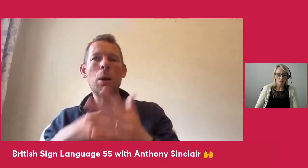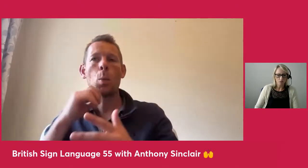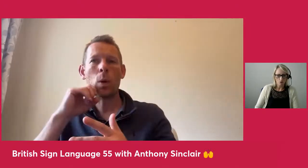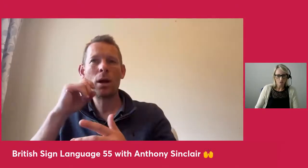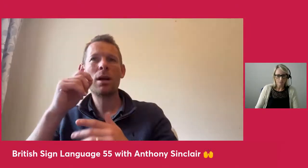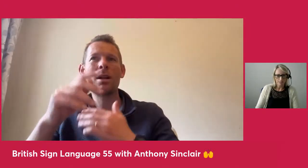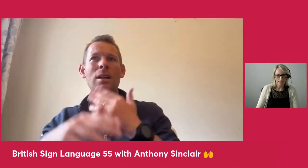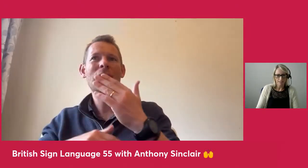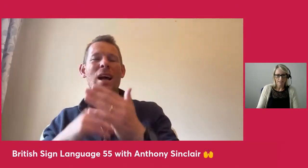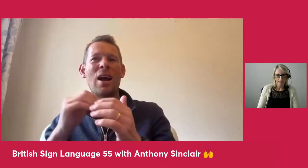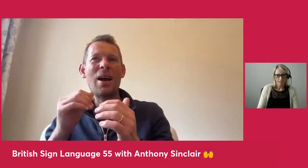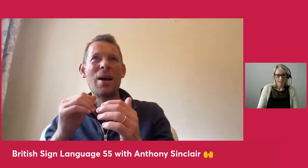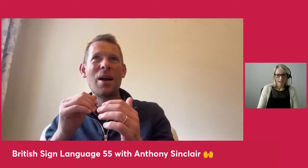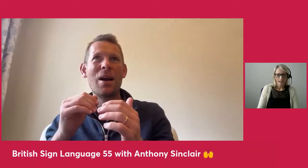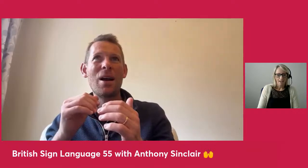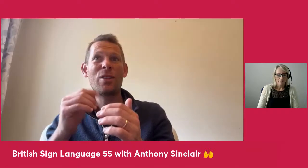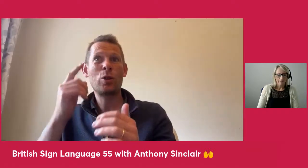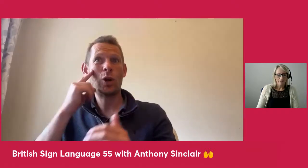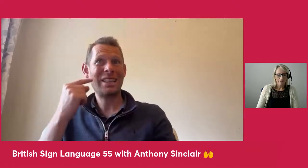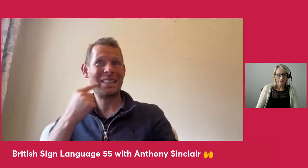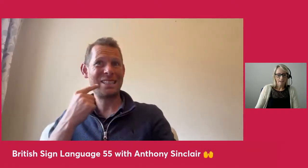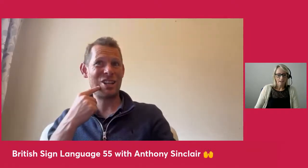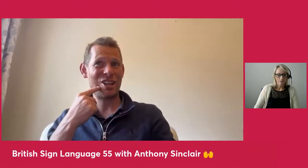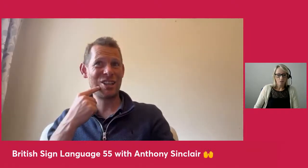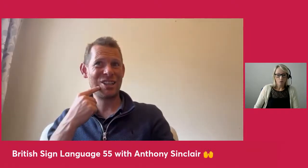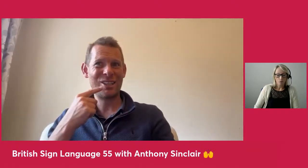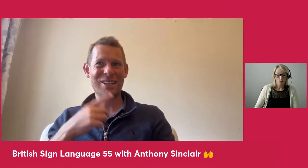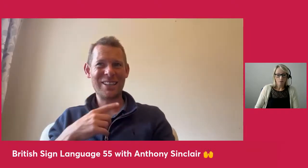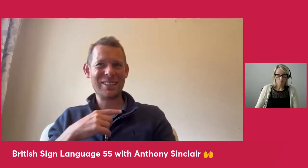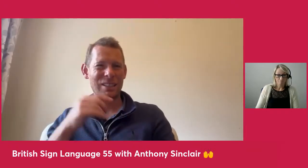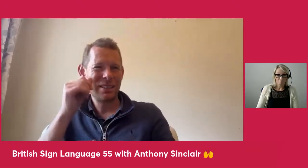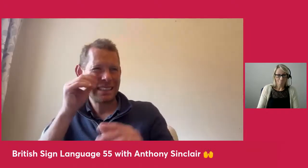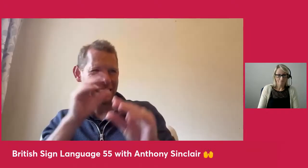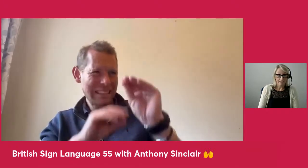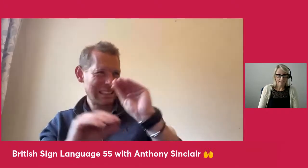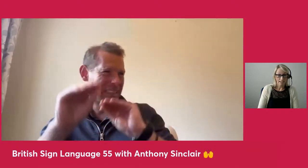becomes exhausting. And I think, you know,